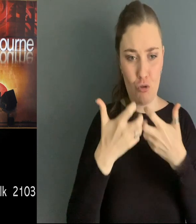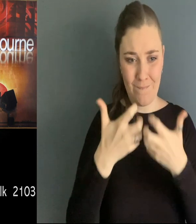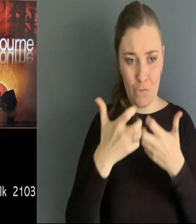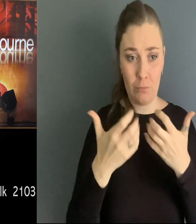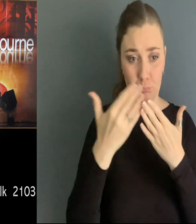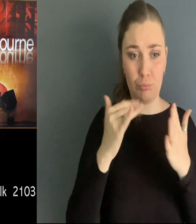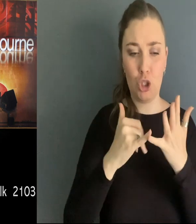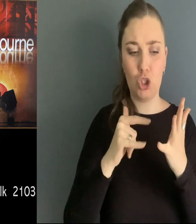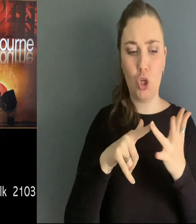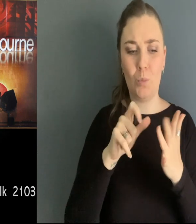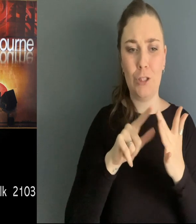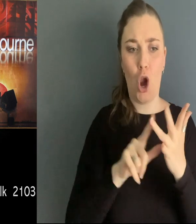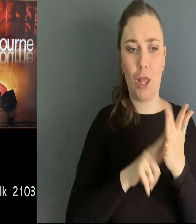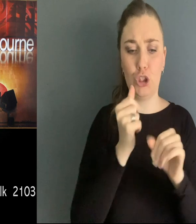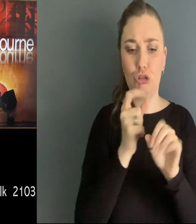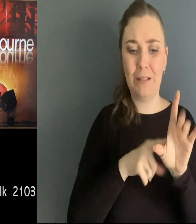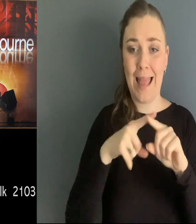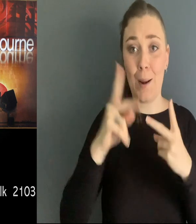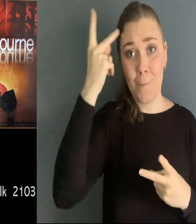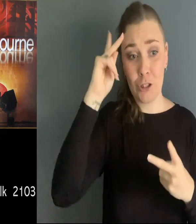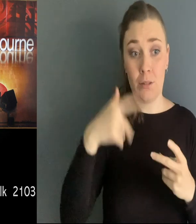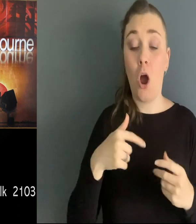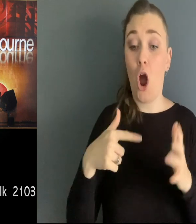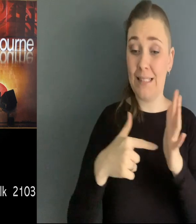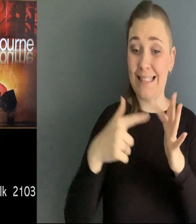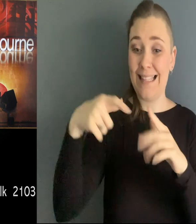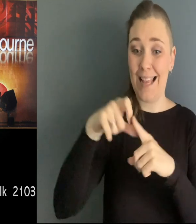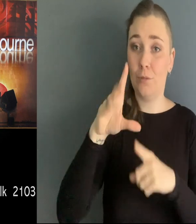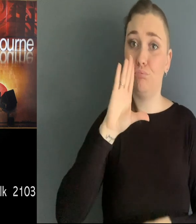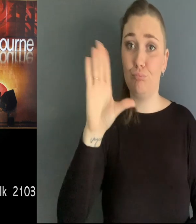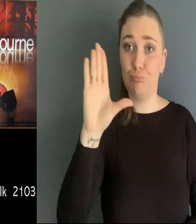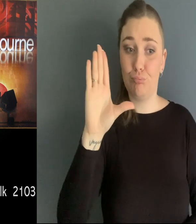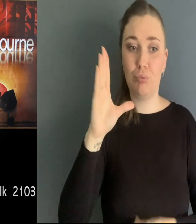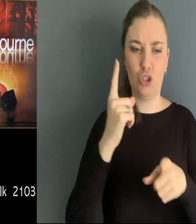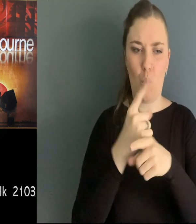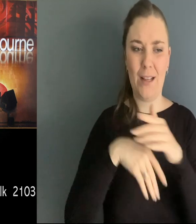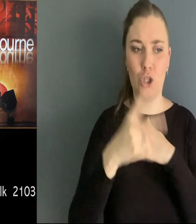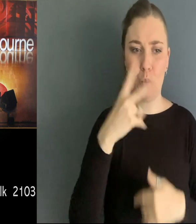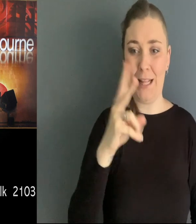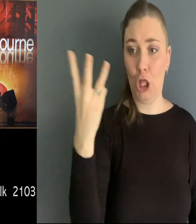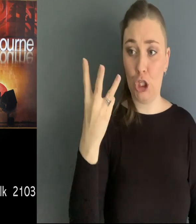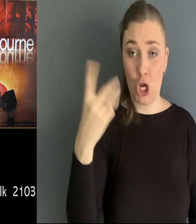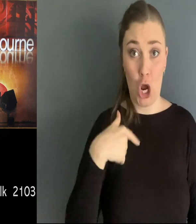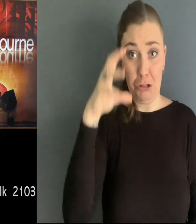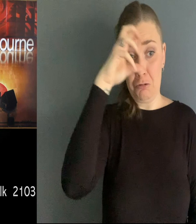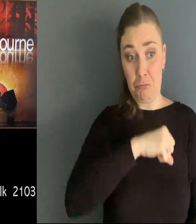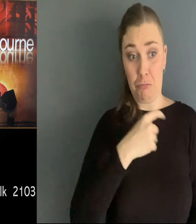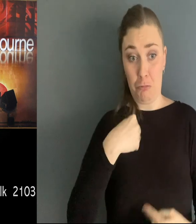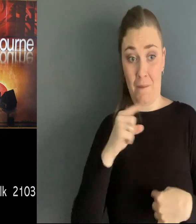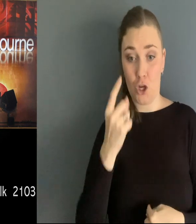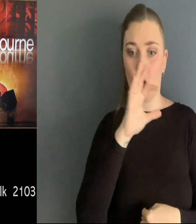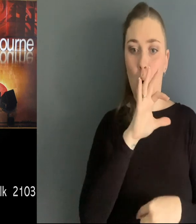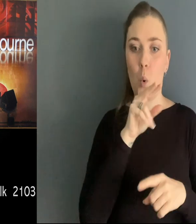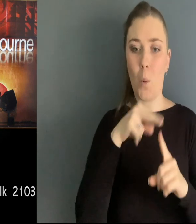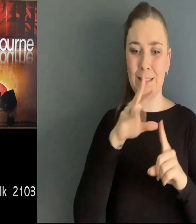and politics i did a ted talk in 2013 presumably the first autistic non-speaker